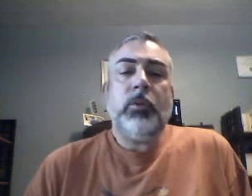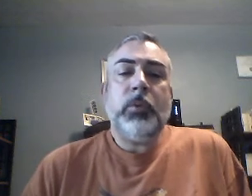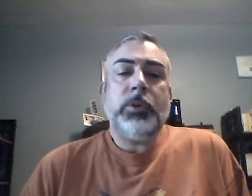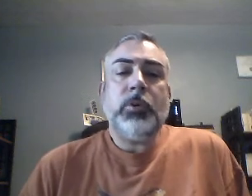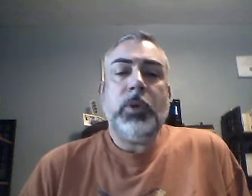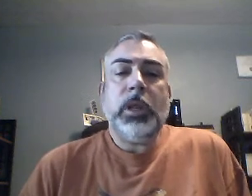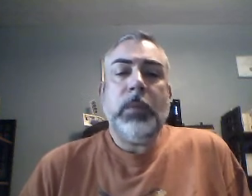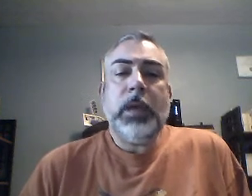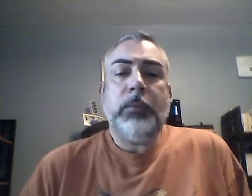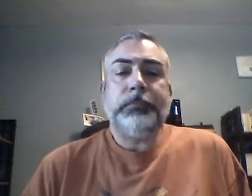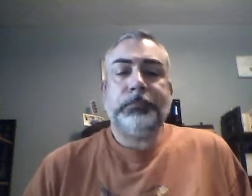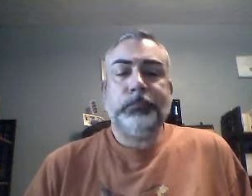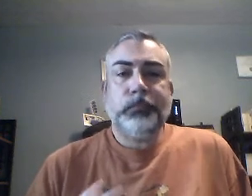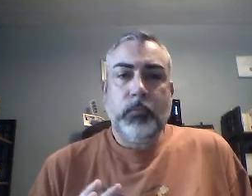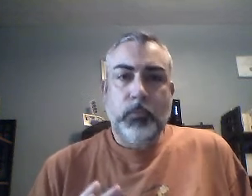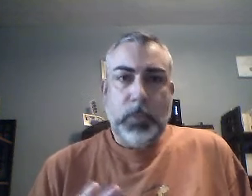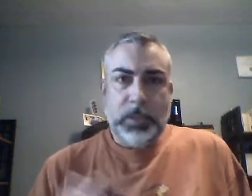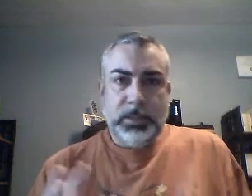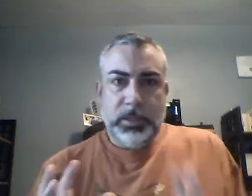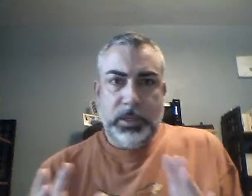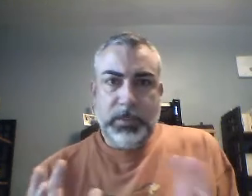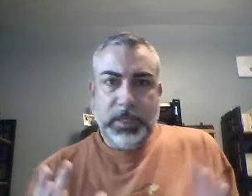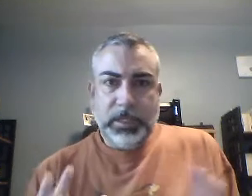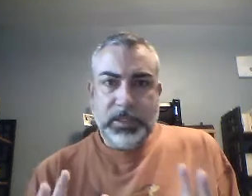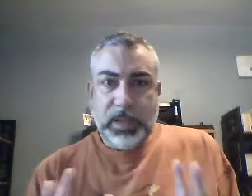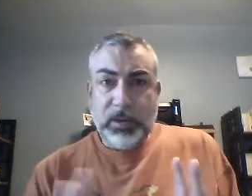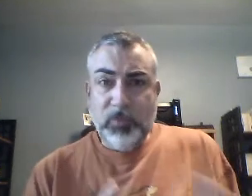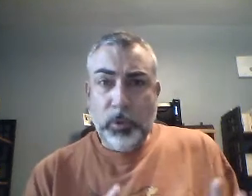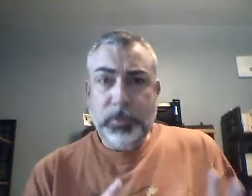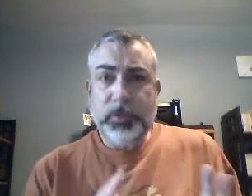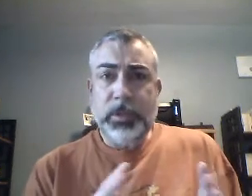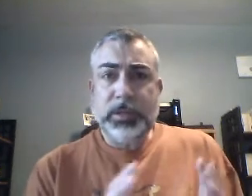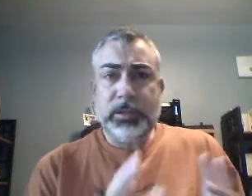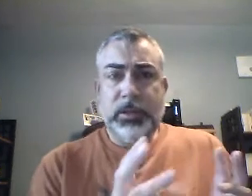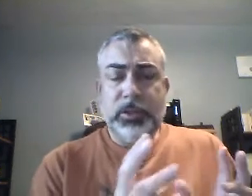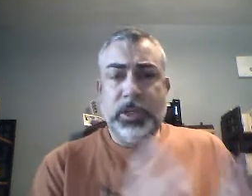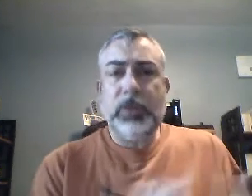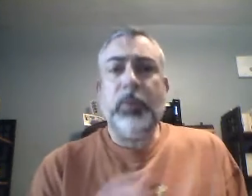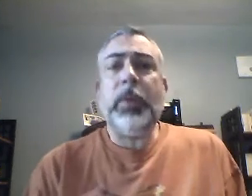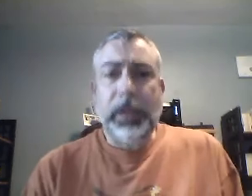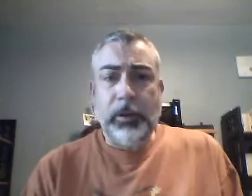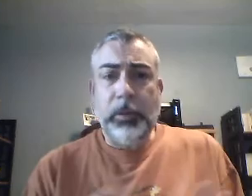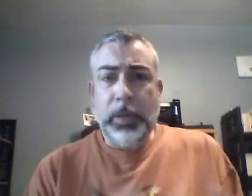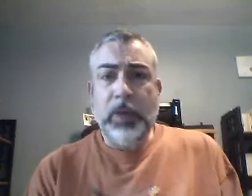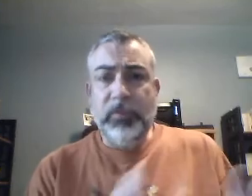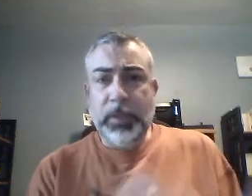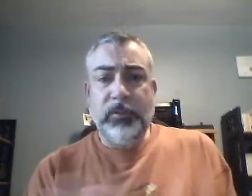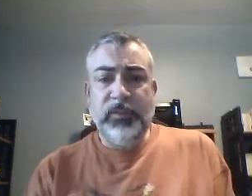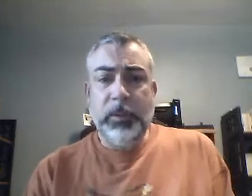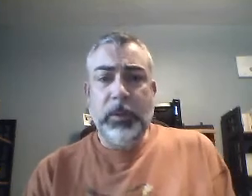we're talking about something that does not conform to this gender binary of male and female,